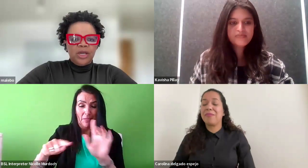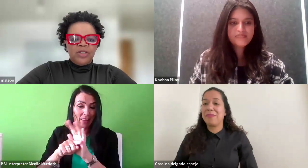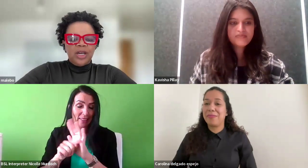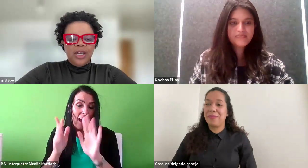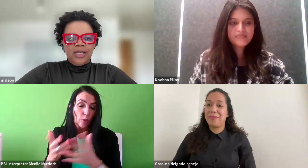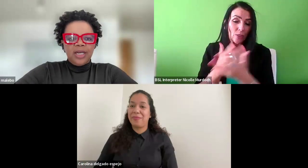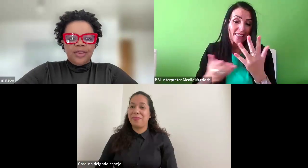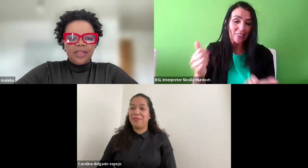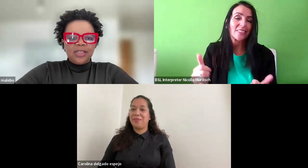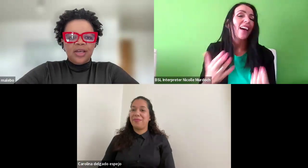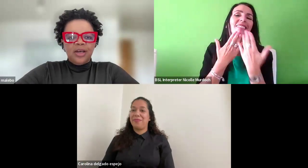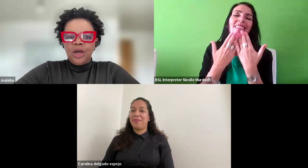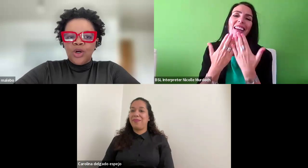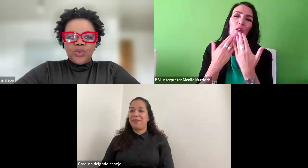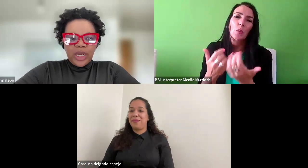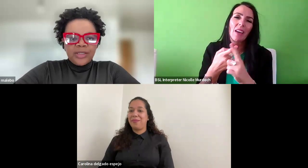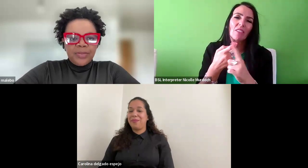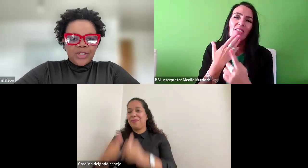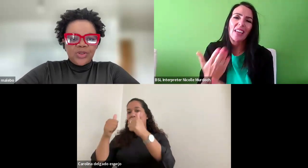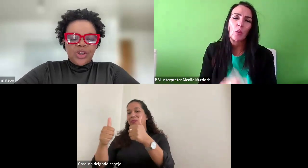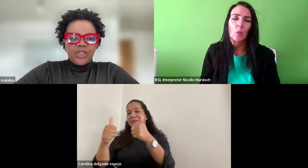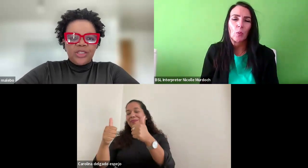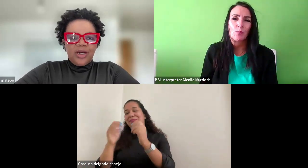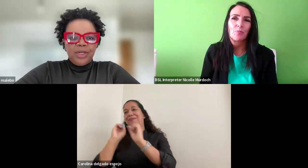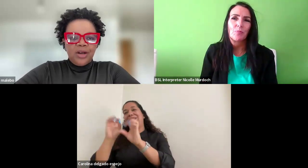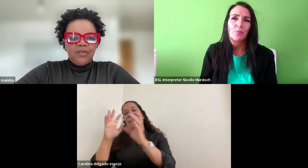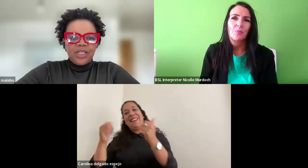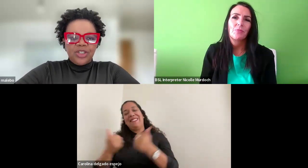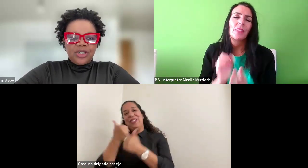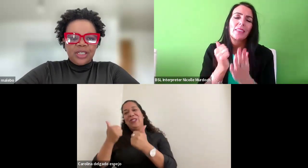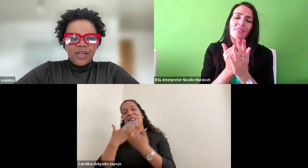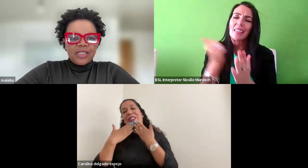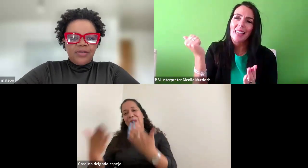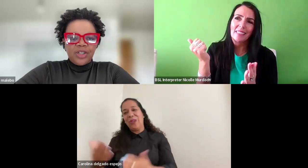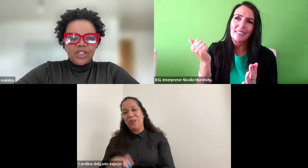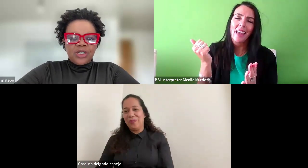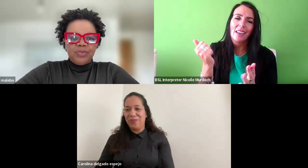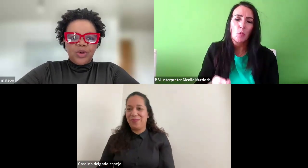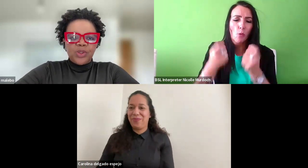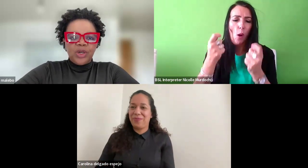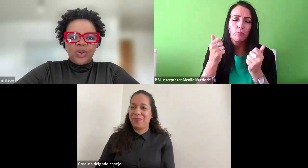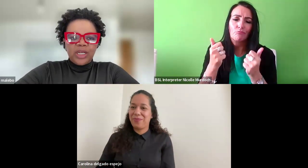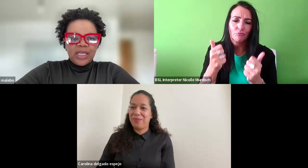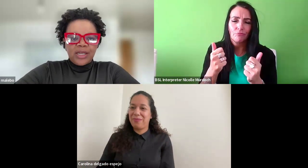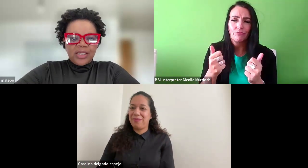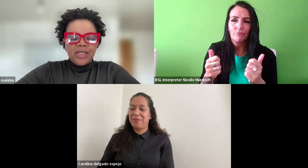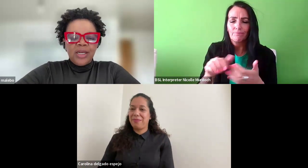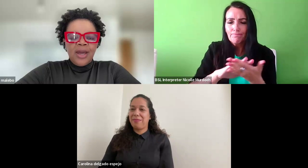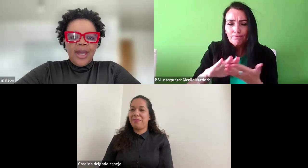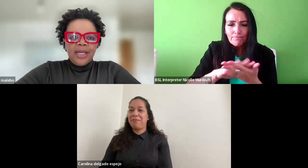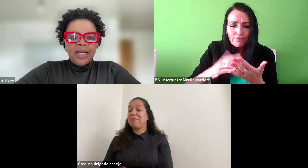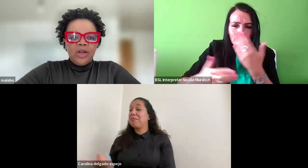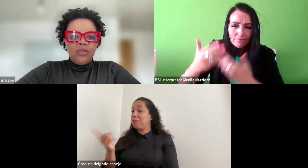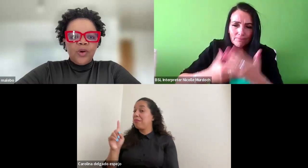so much, Kavisha. And I think this is a great place to start in our conversation, just giving us definitions, but also a great case